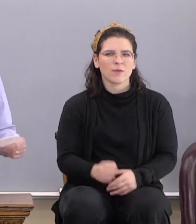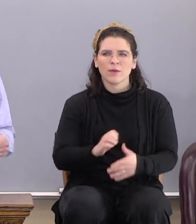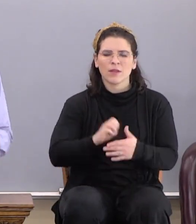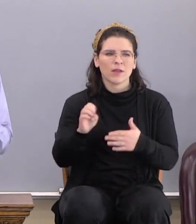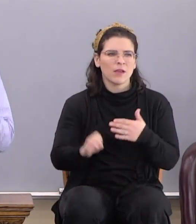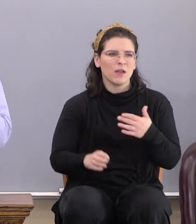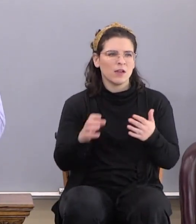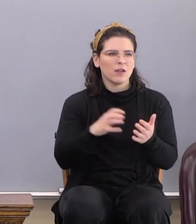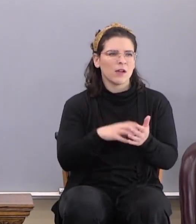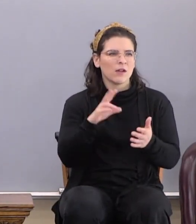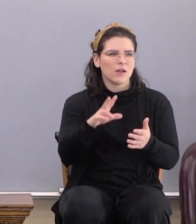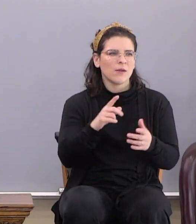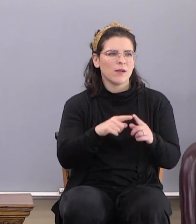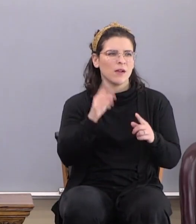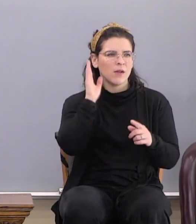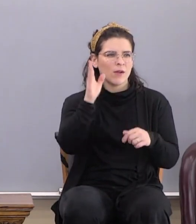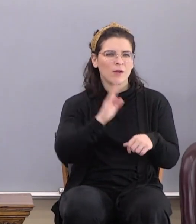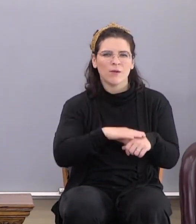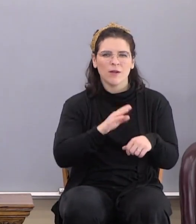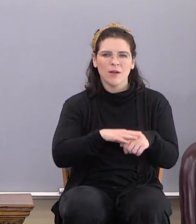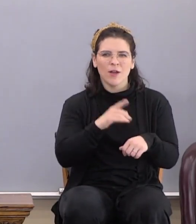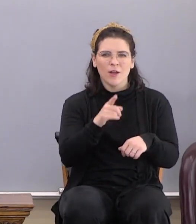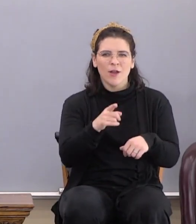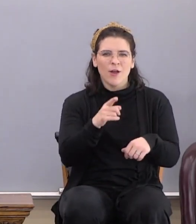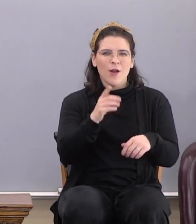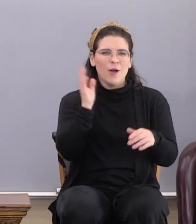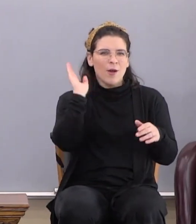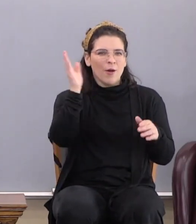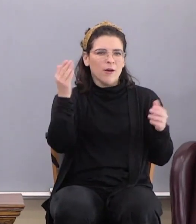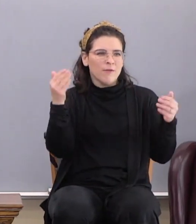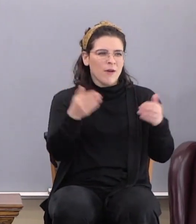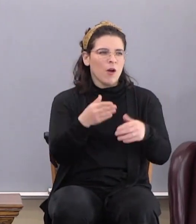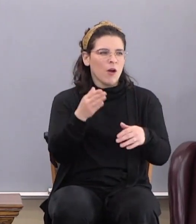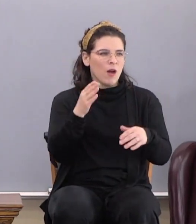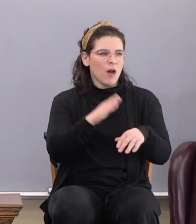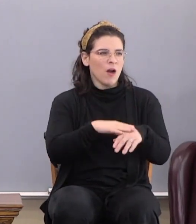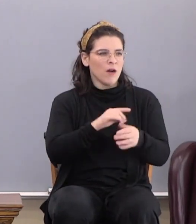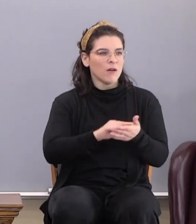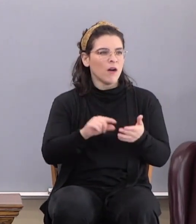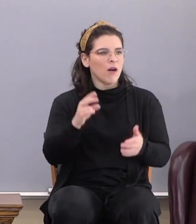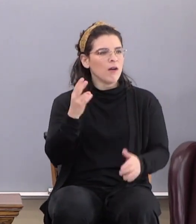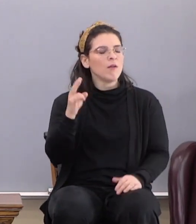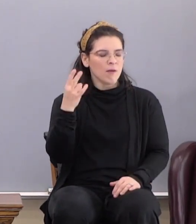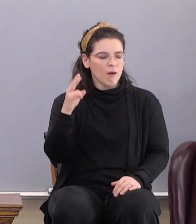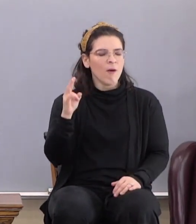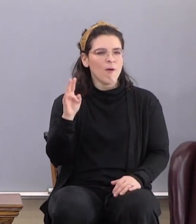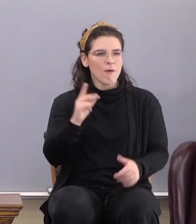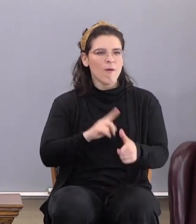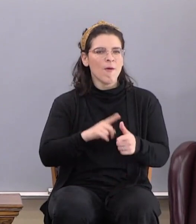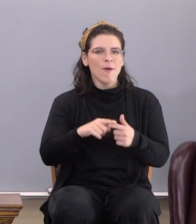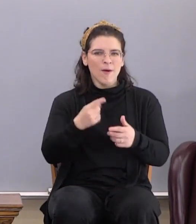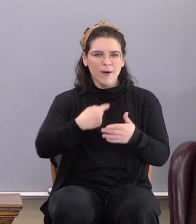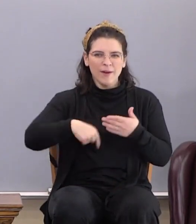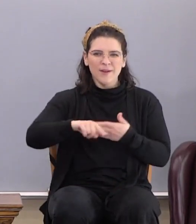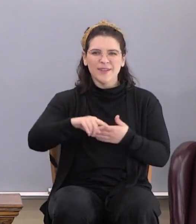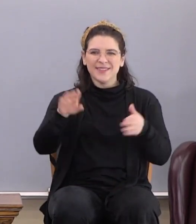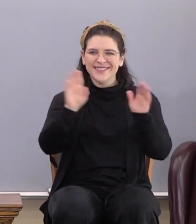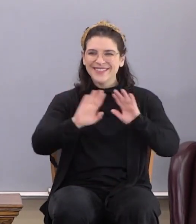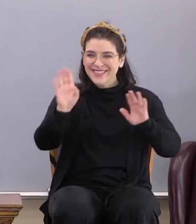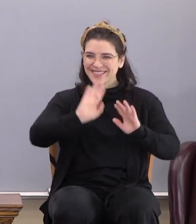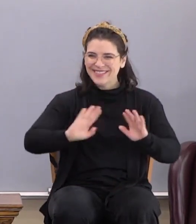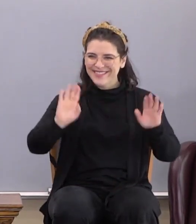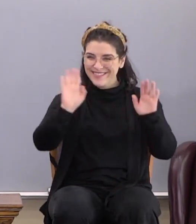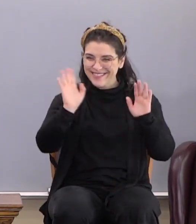going to forewarn you. We're going to focus primarily on verse 17 this morning, and then next Sunday we're going to focus on